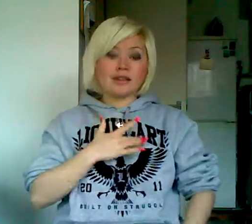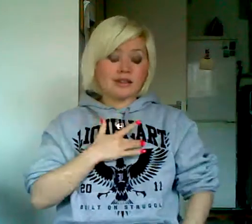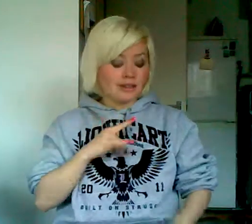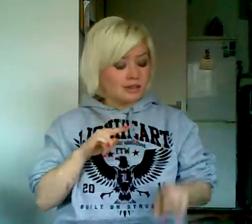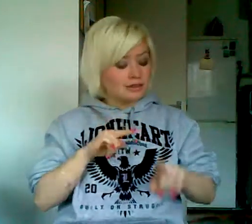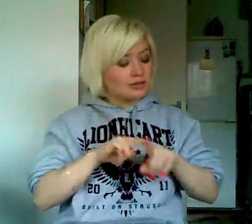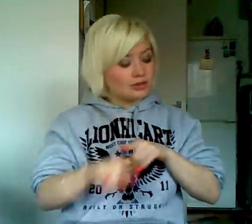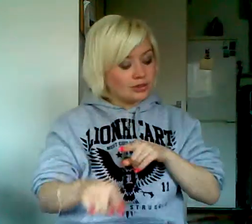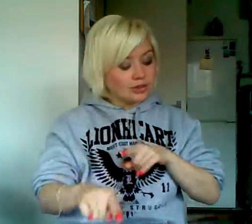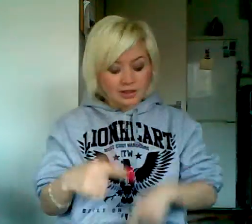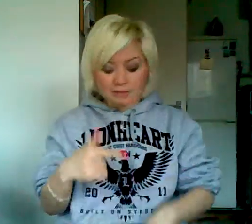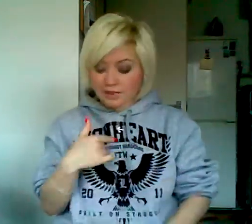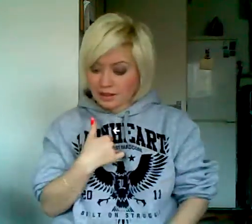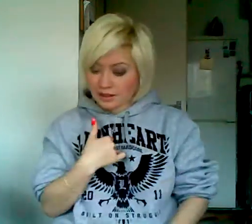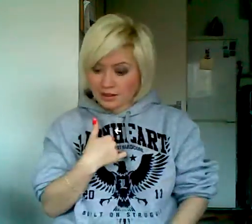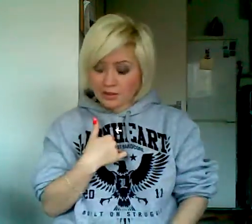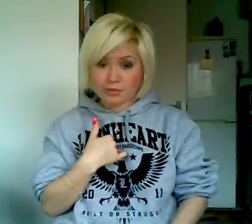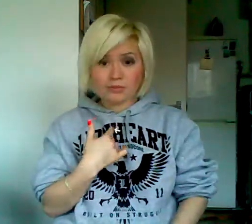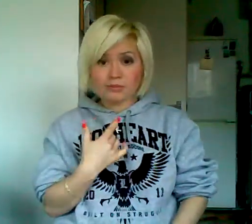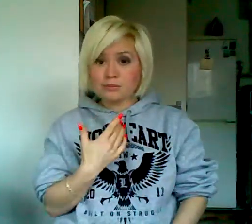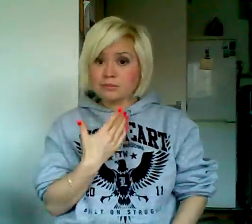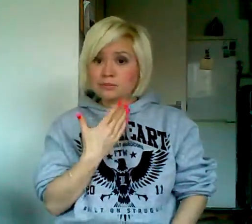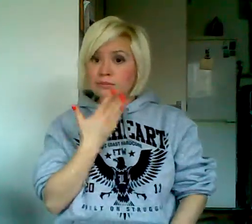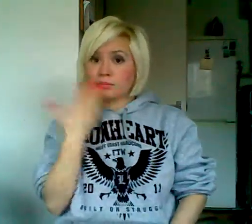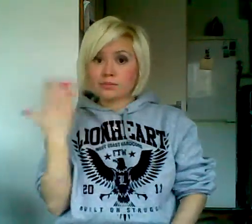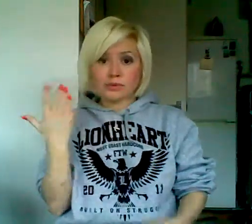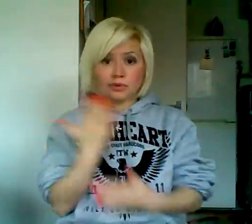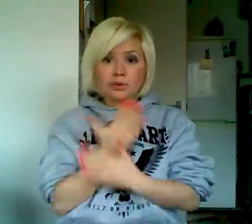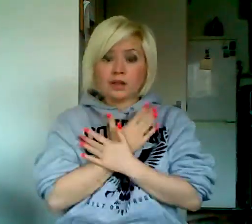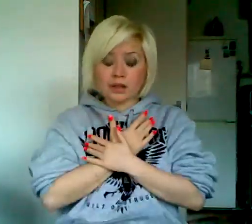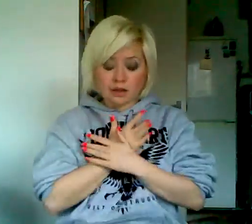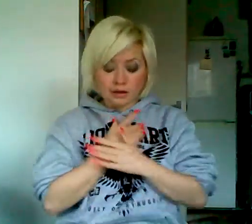me, 'cause without love I won't survive.